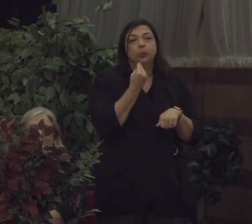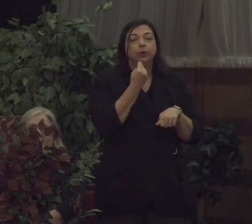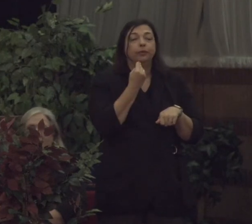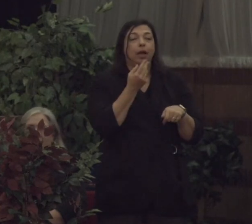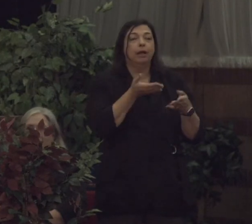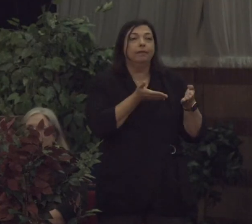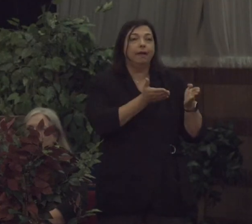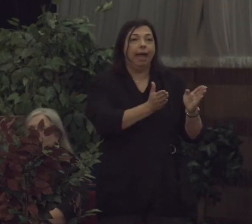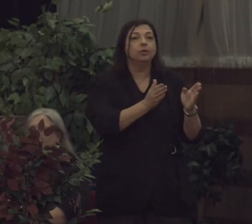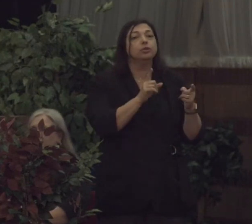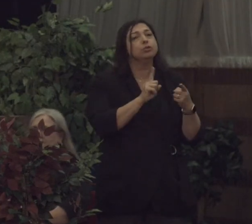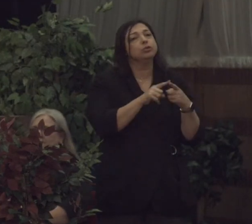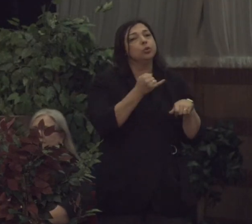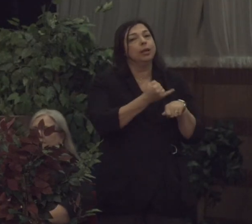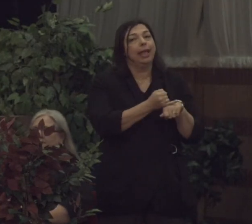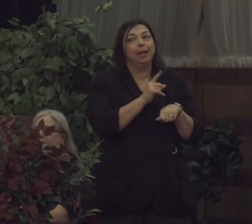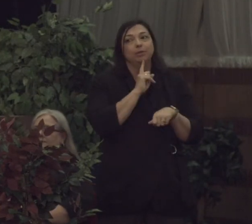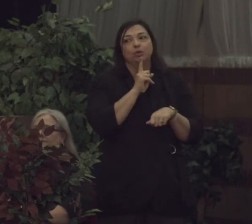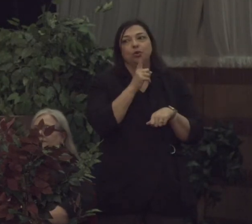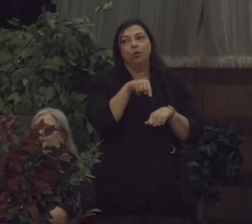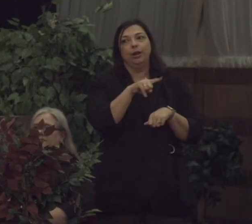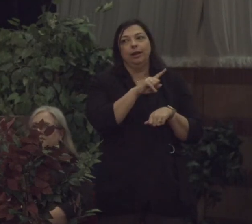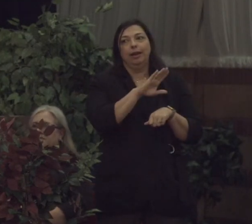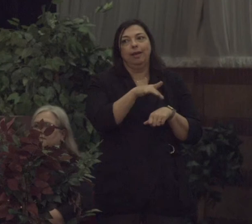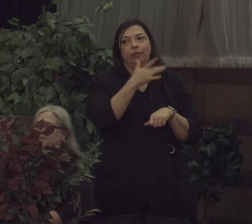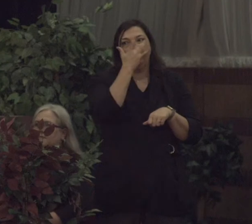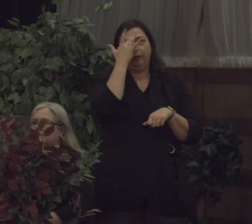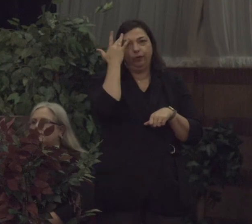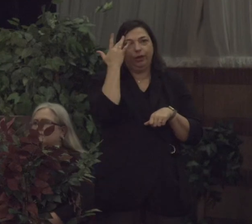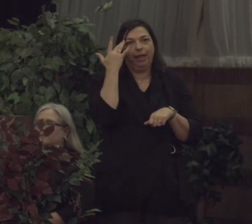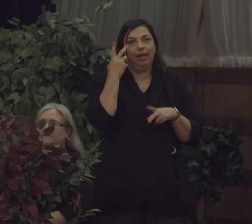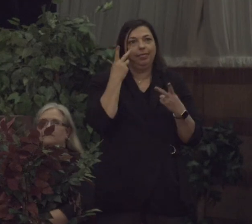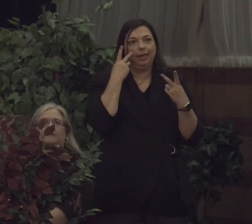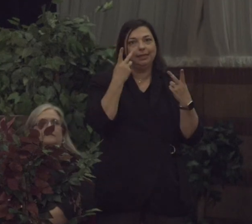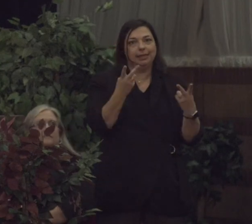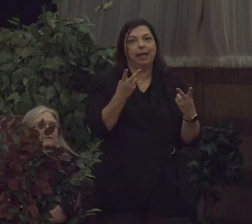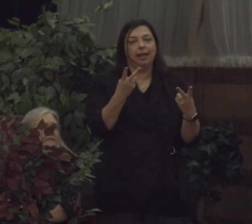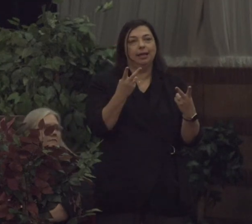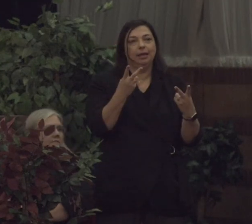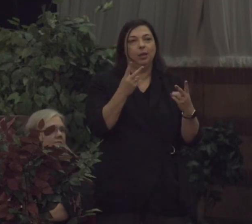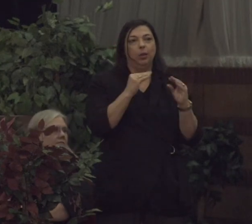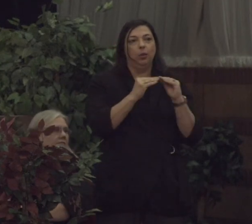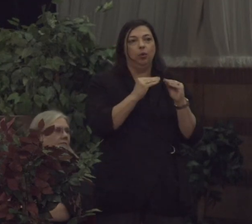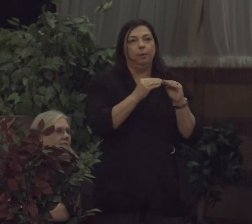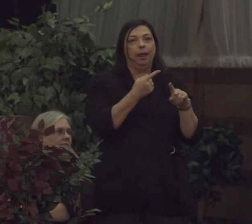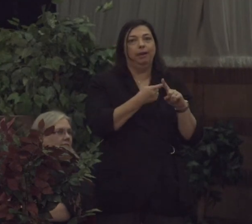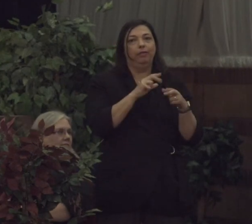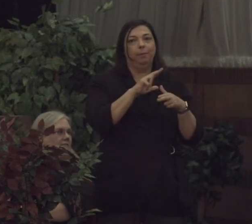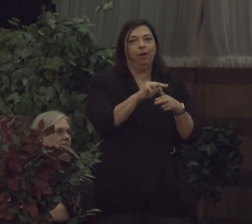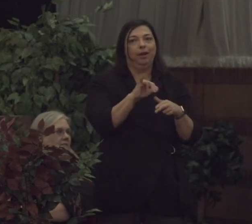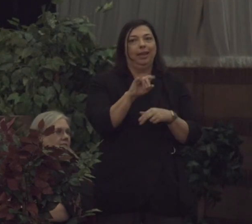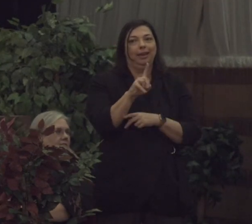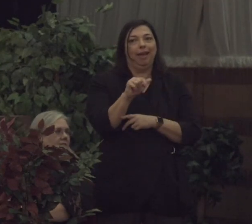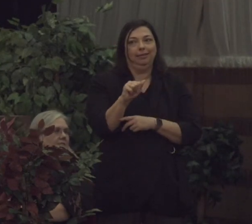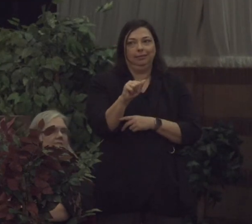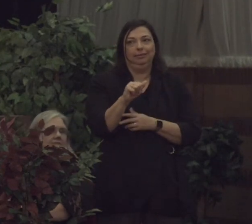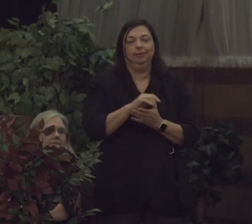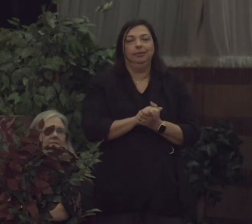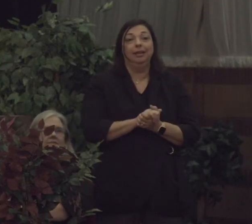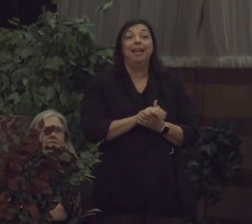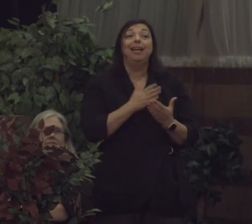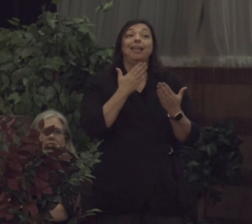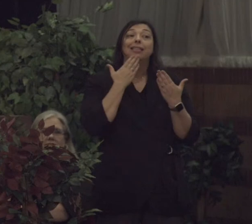fashion to a campus I'm sure you'll never forget the sight of as it was repaired from Hurricane Ida.